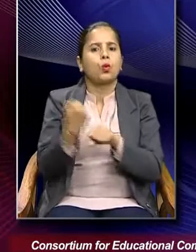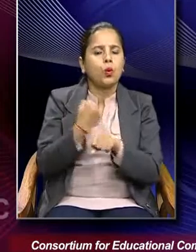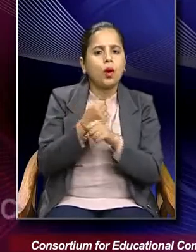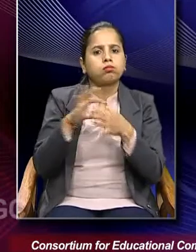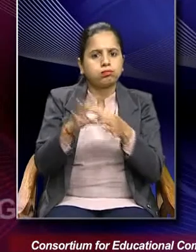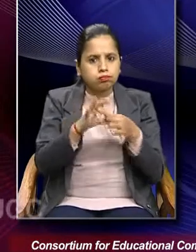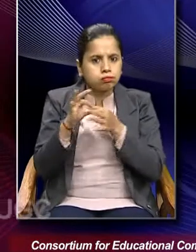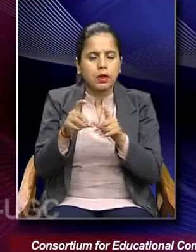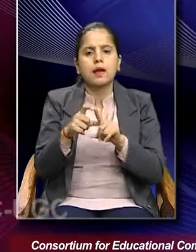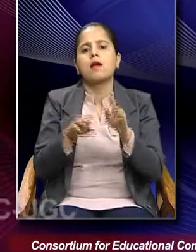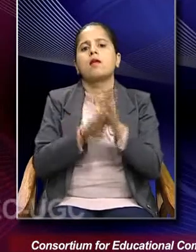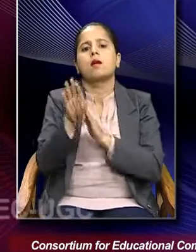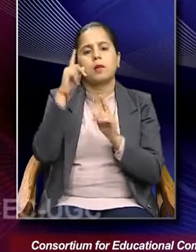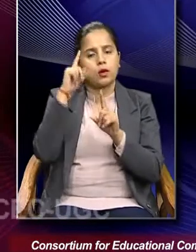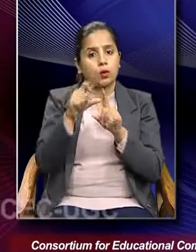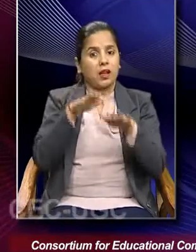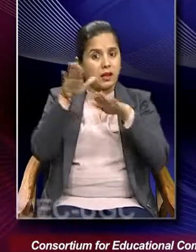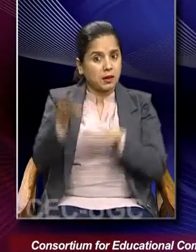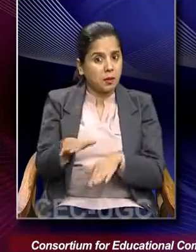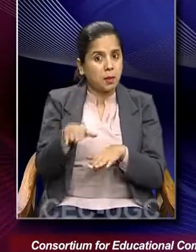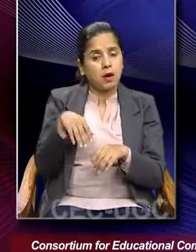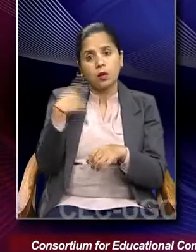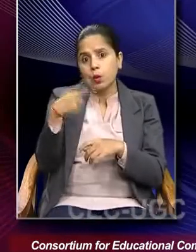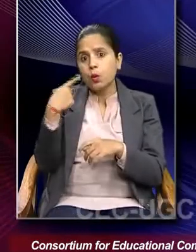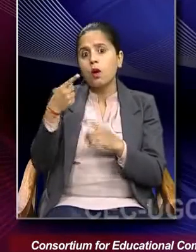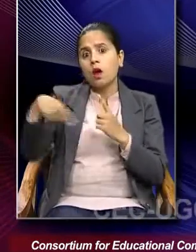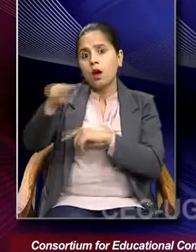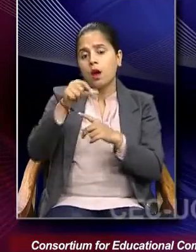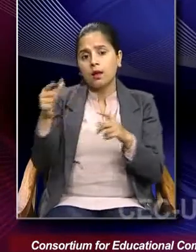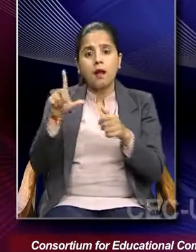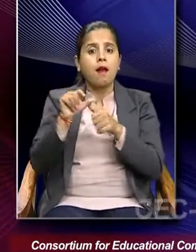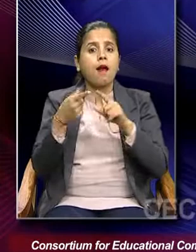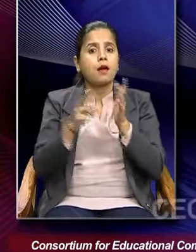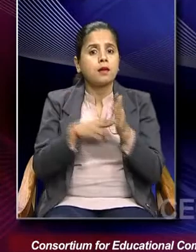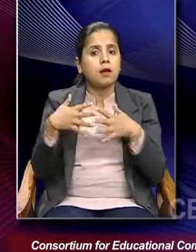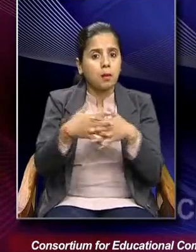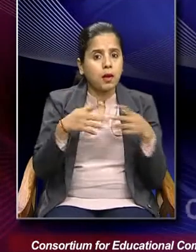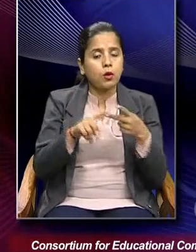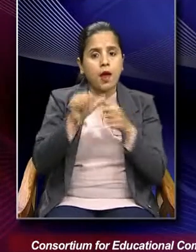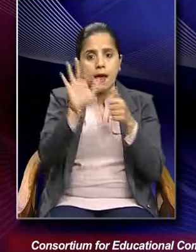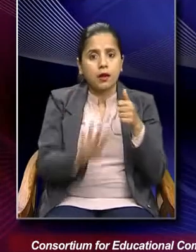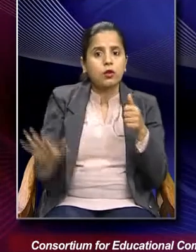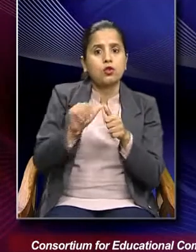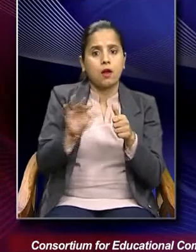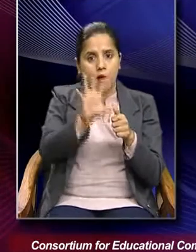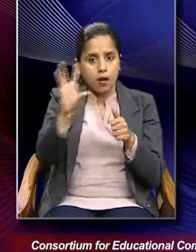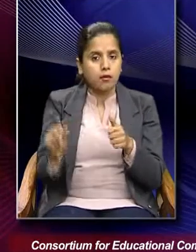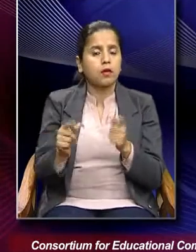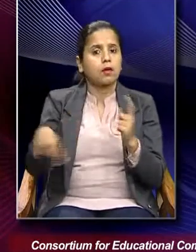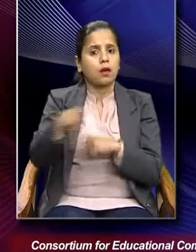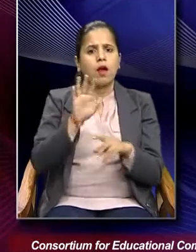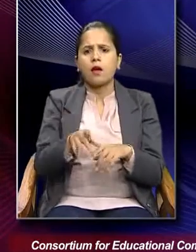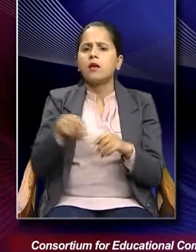development. The dependent states are those states of Latin America, Asia, Africa, which have low